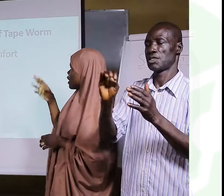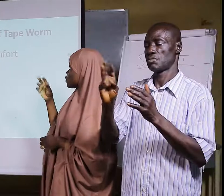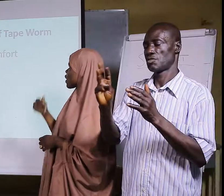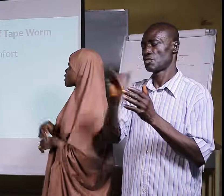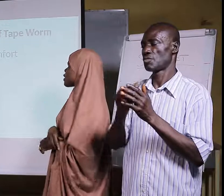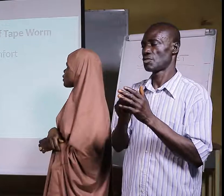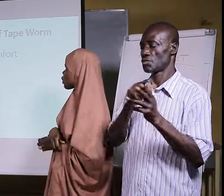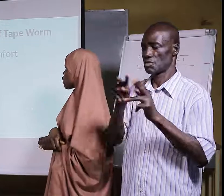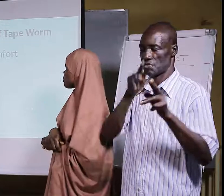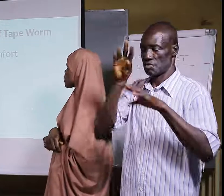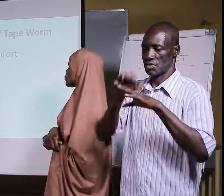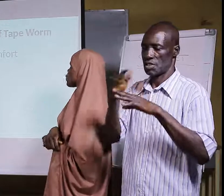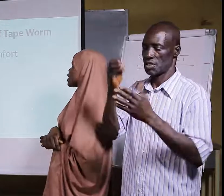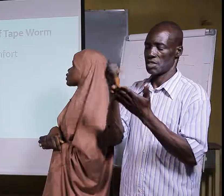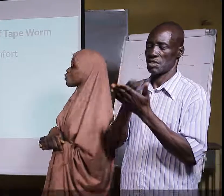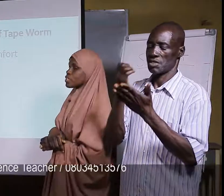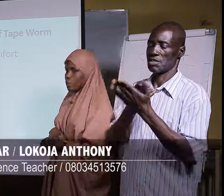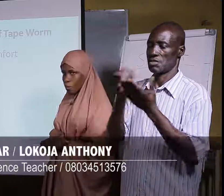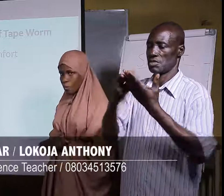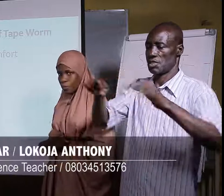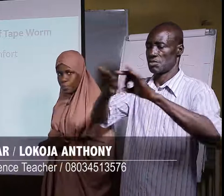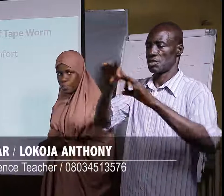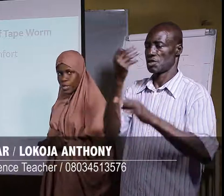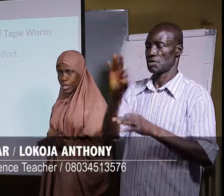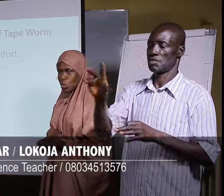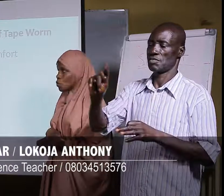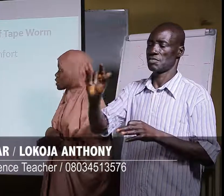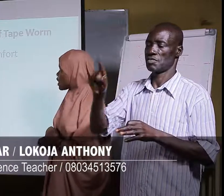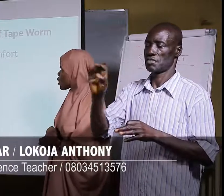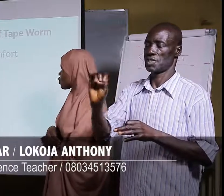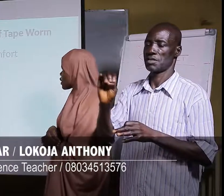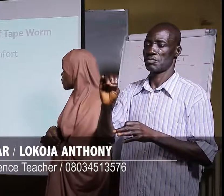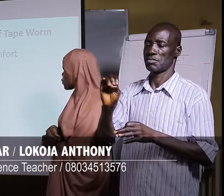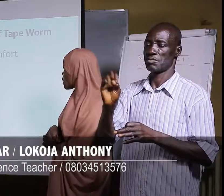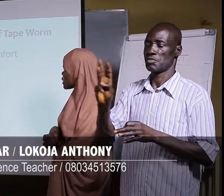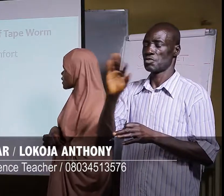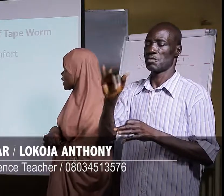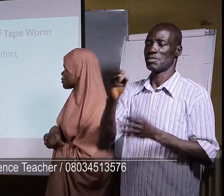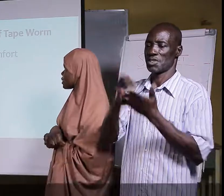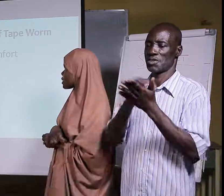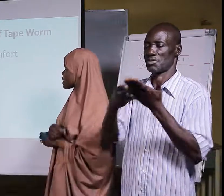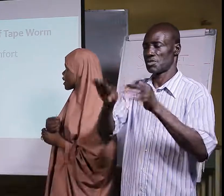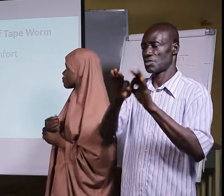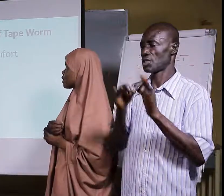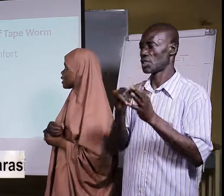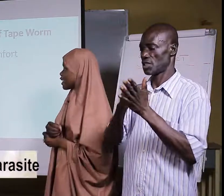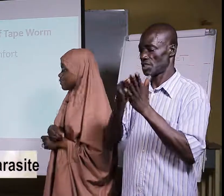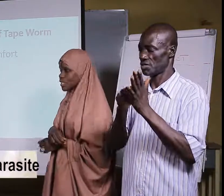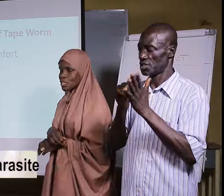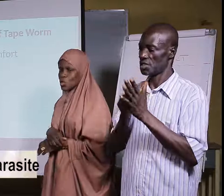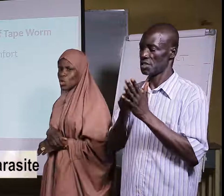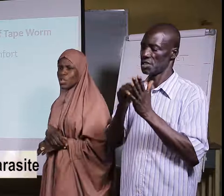Now, let's look at the economic importance of tapeworm. When we say economic importance, that means it can